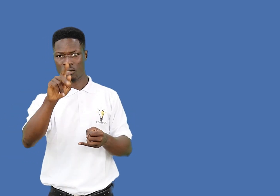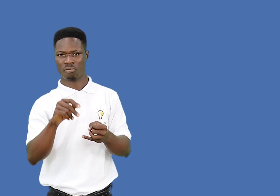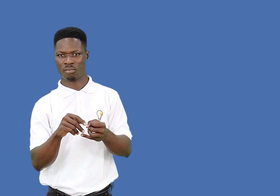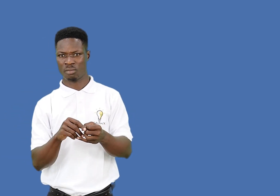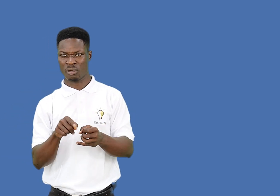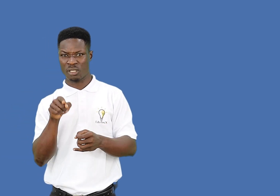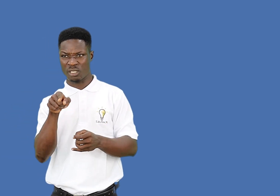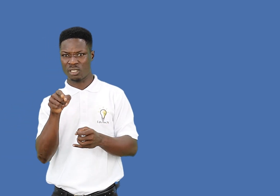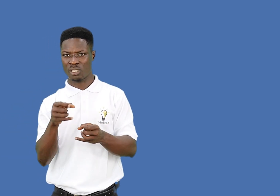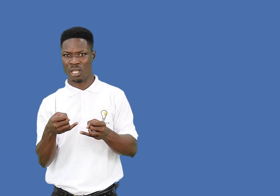jack.